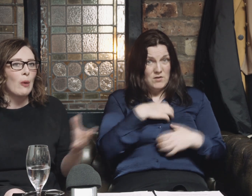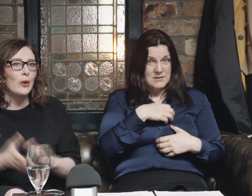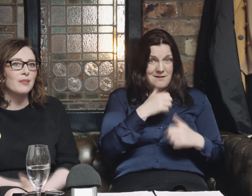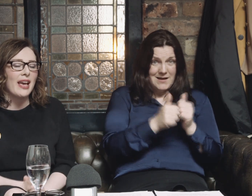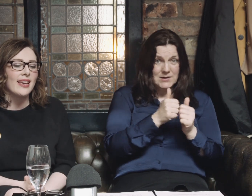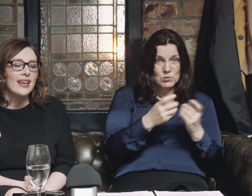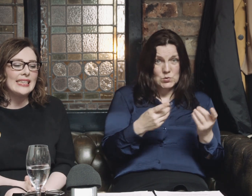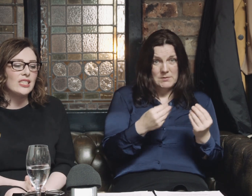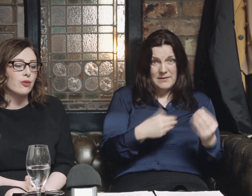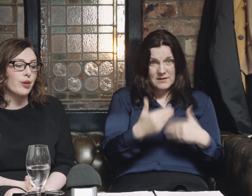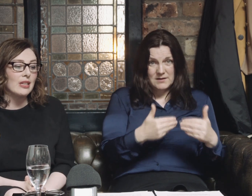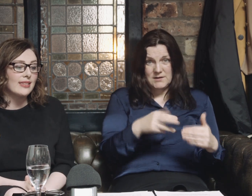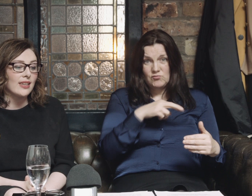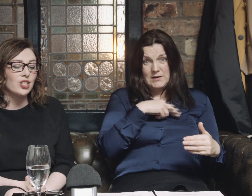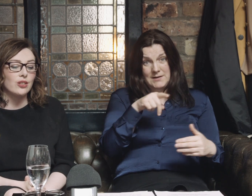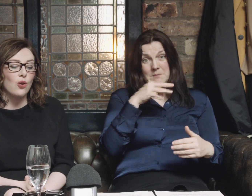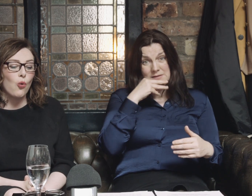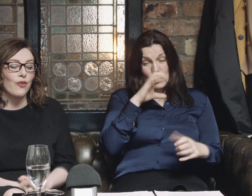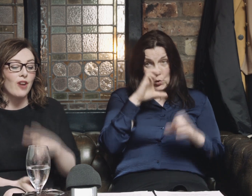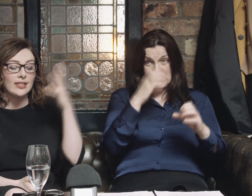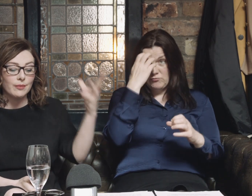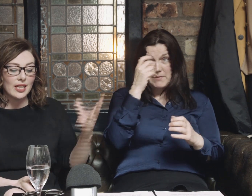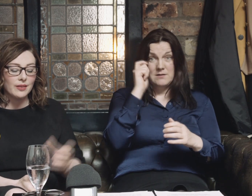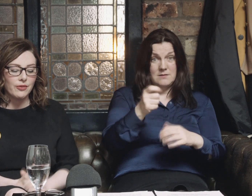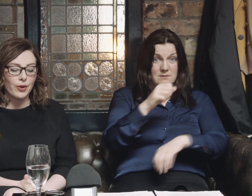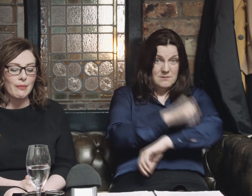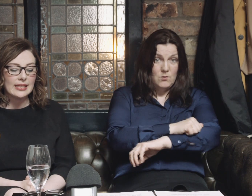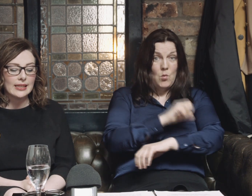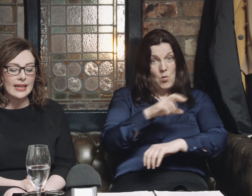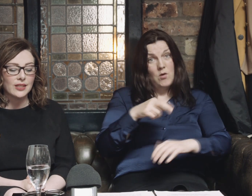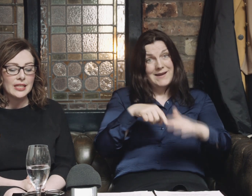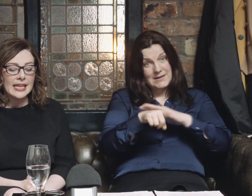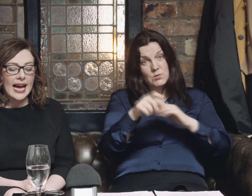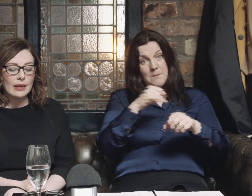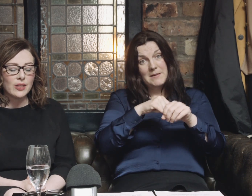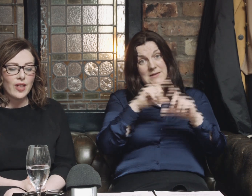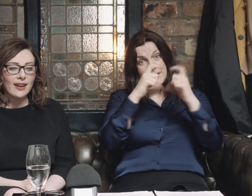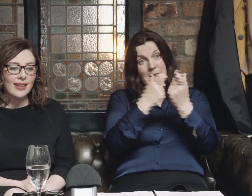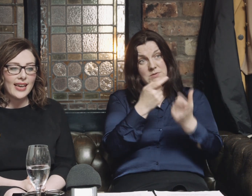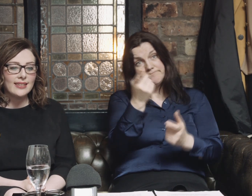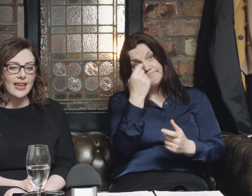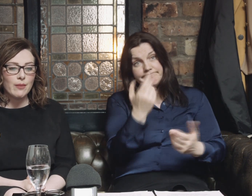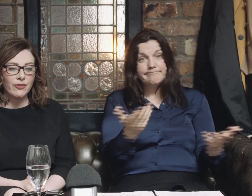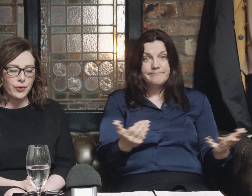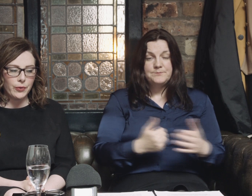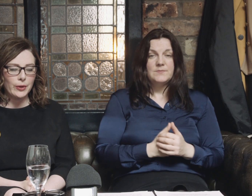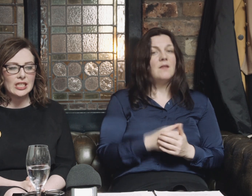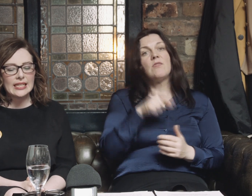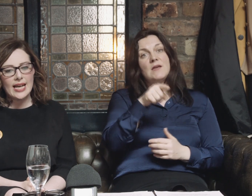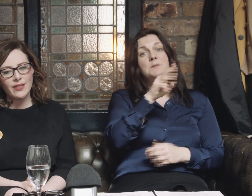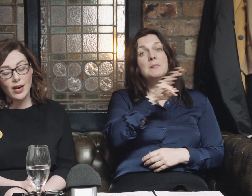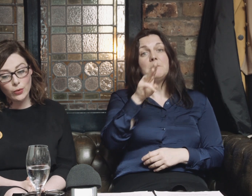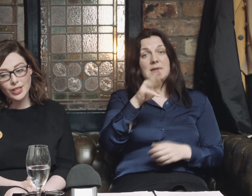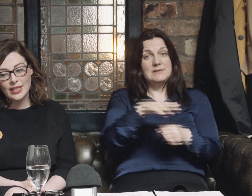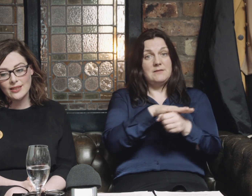something which may lead to a criminal sanction or finding themselves before the Medical Council. So that case came before the